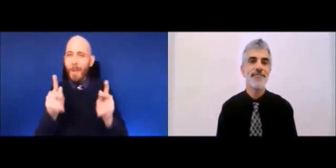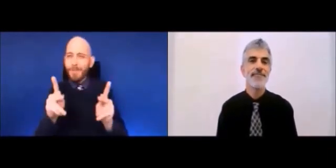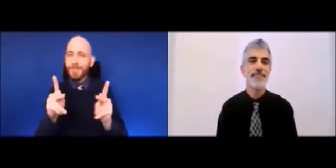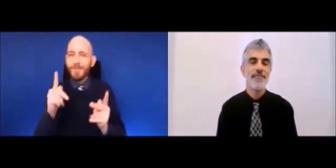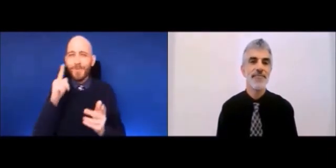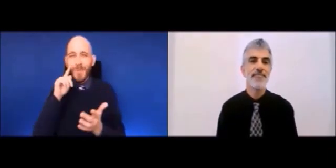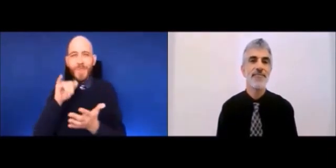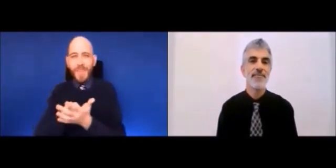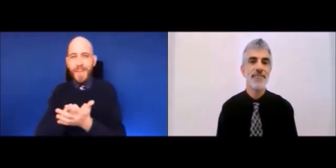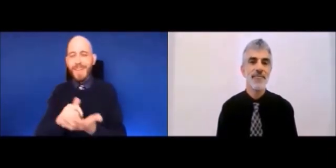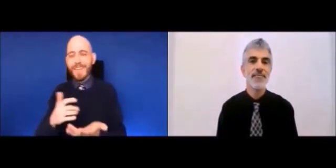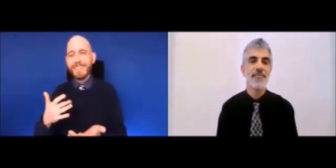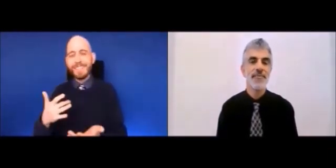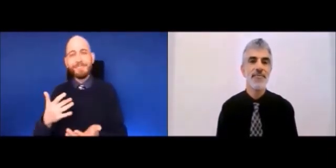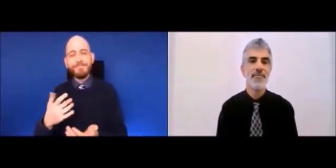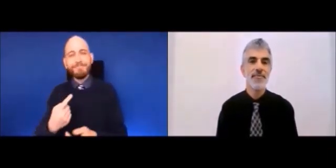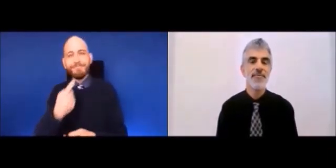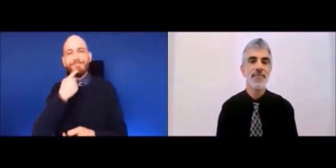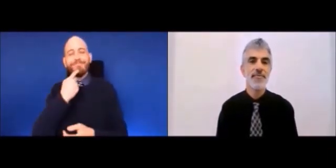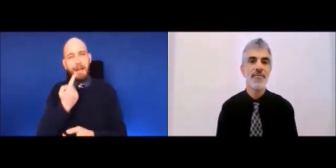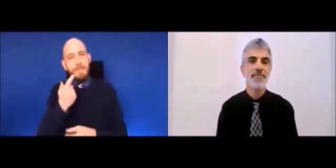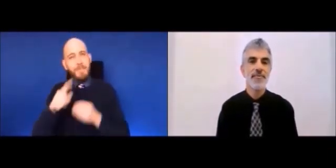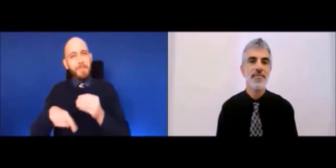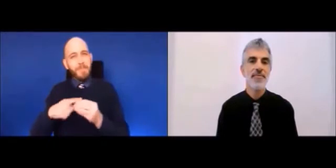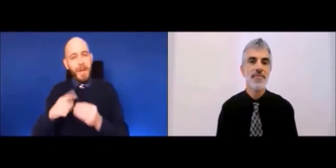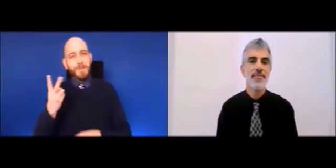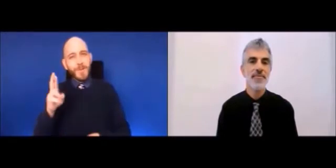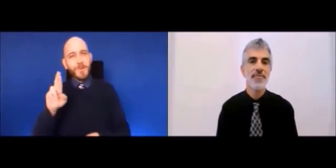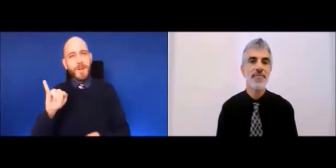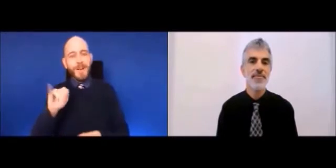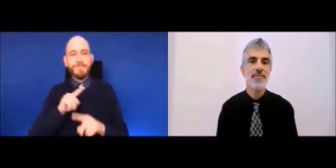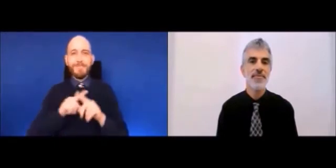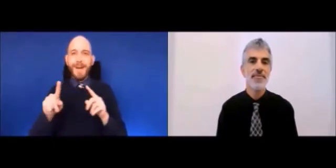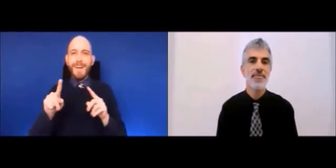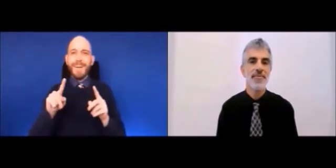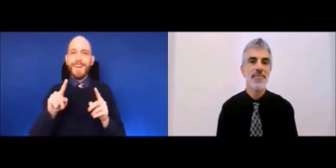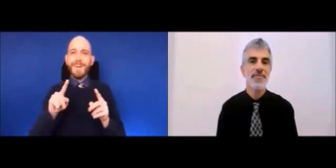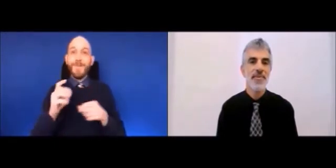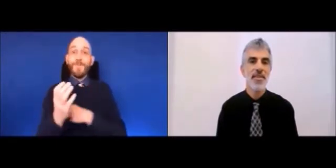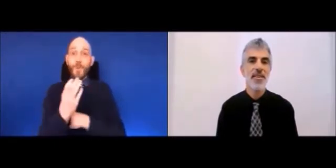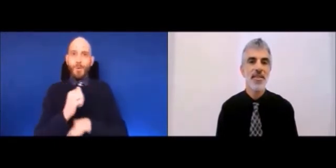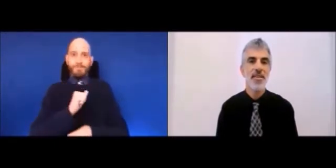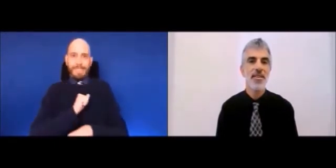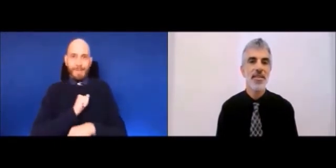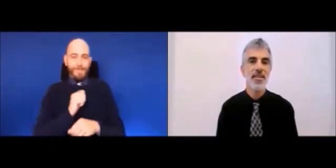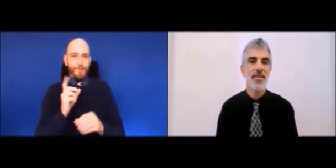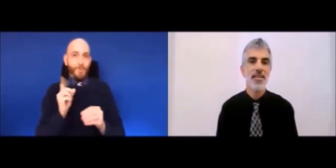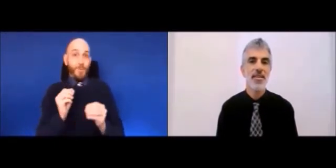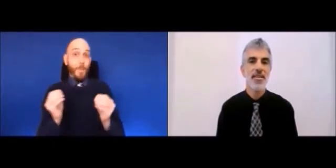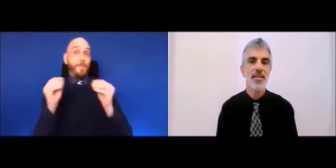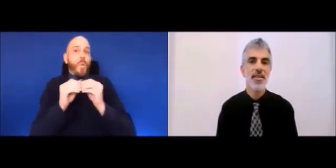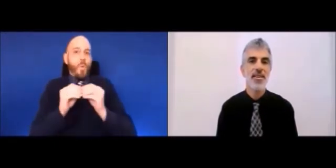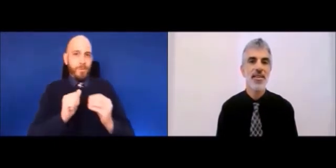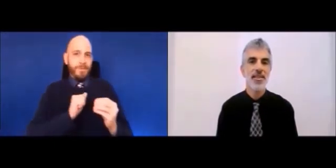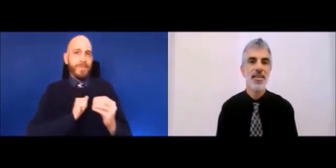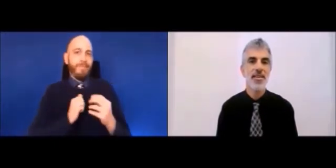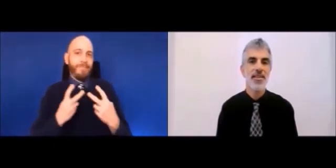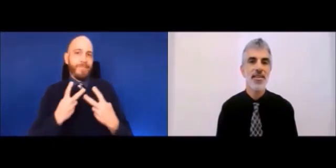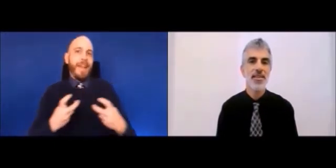or if there's anything I can do better next time. That's a bit of a bummer for me during COVID times while using VRI, but it has forced me to